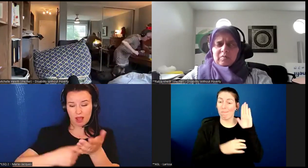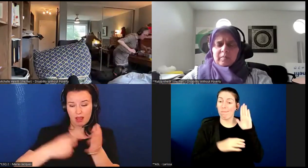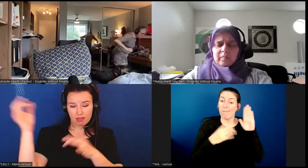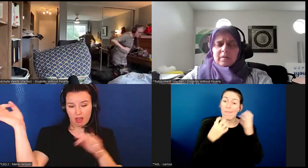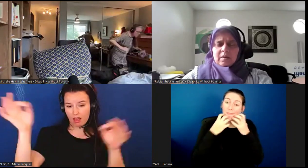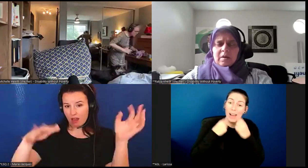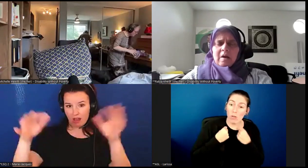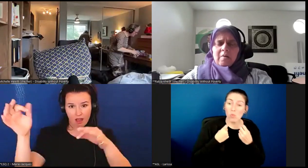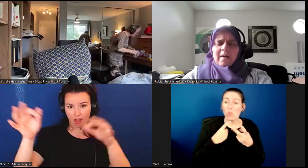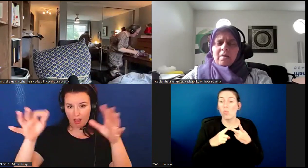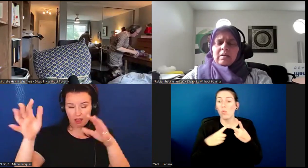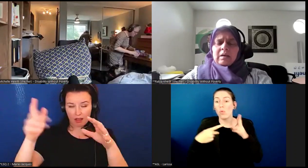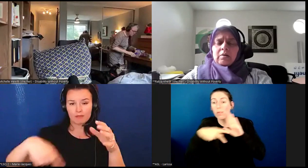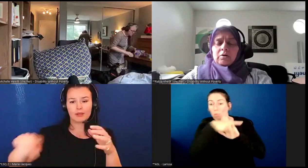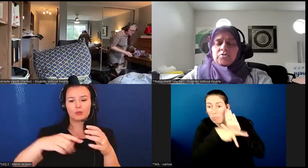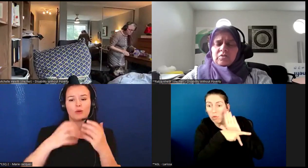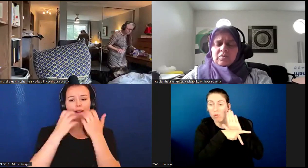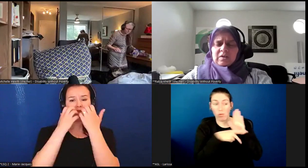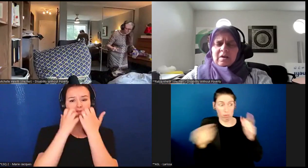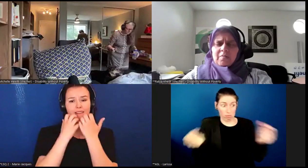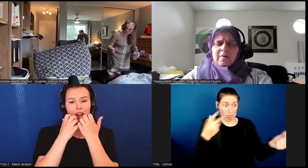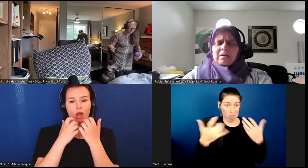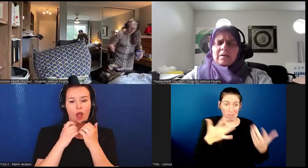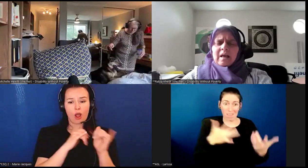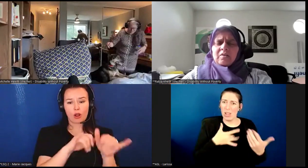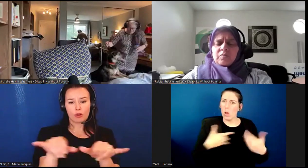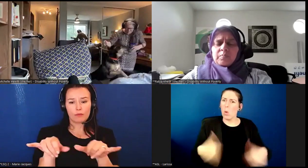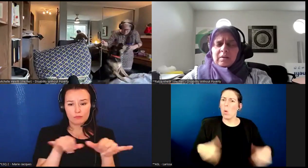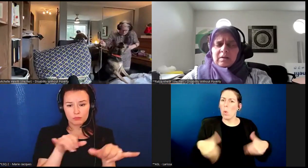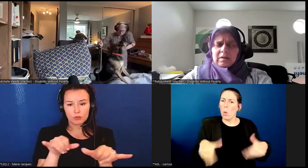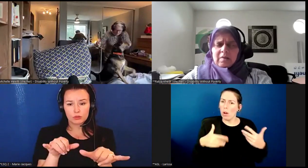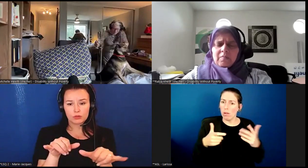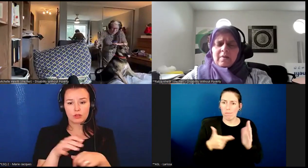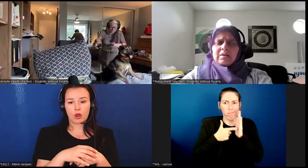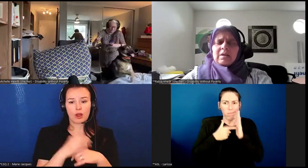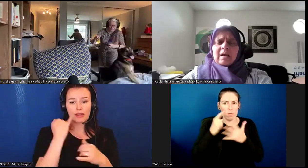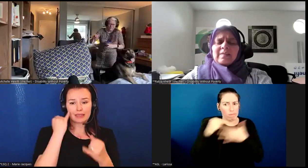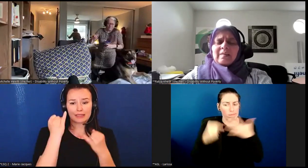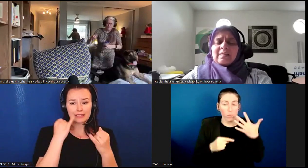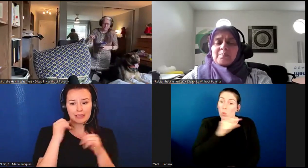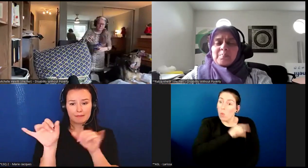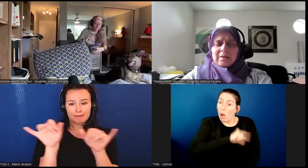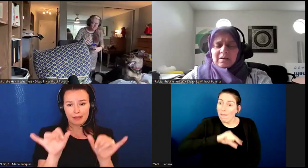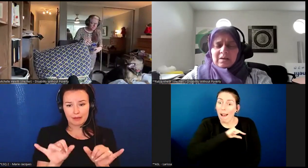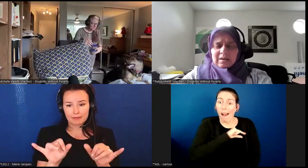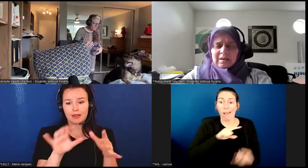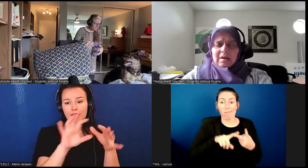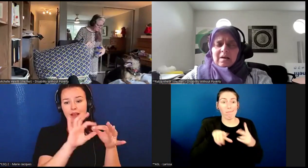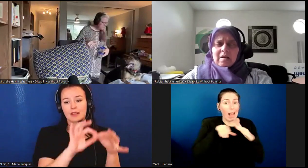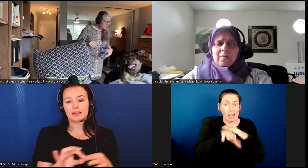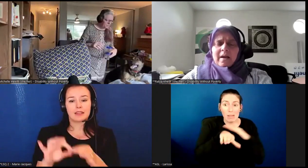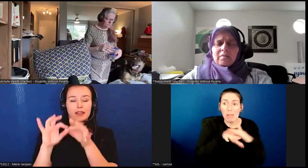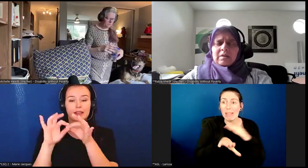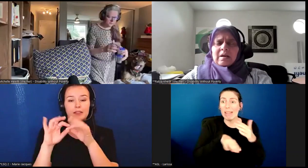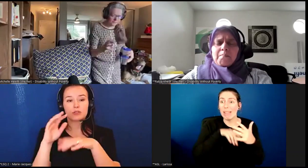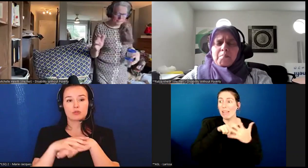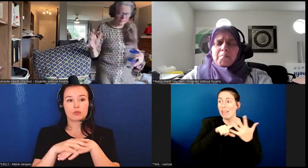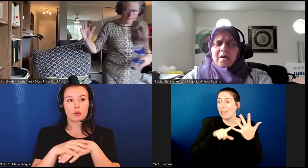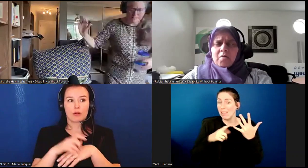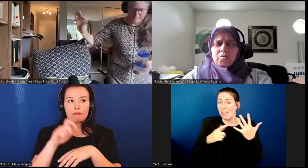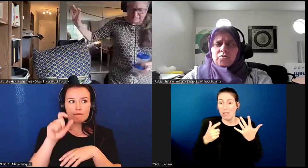principles around the urgency, around the eligibility, around the accessibility, around